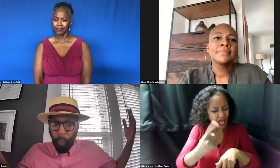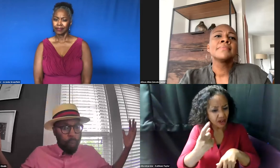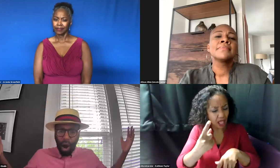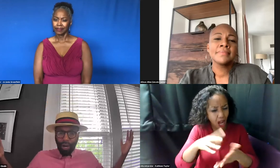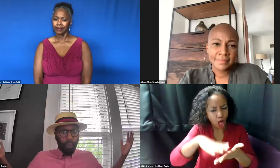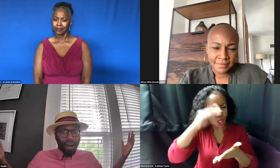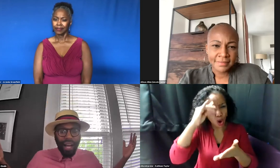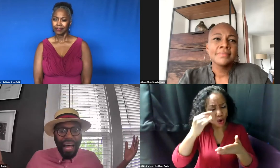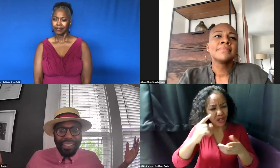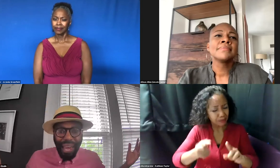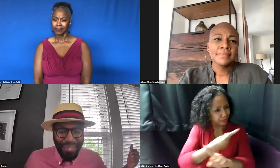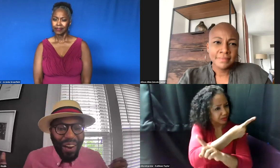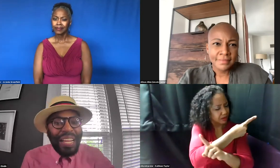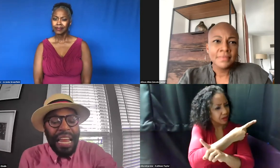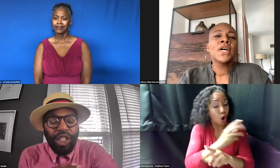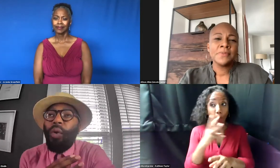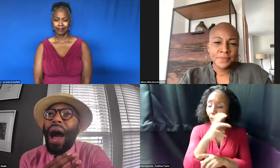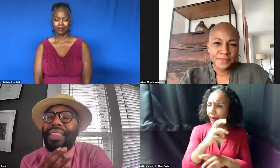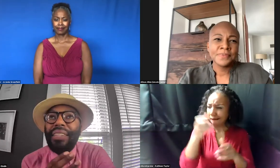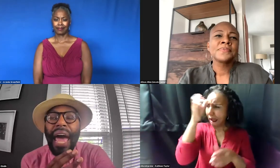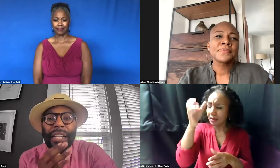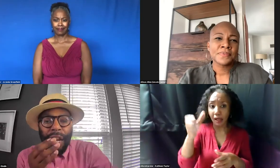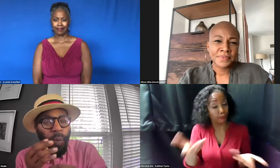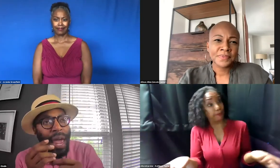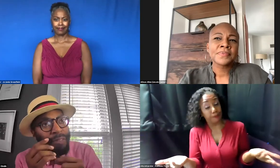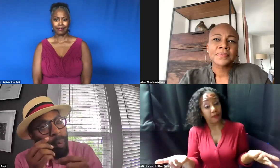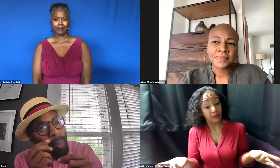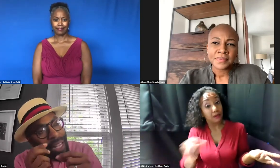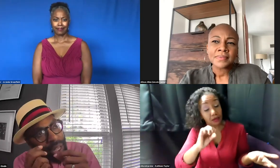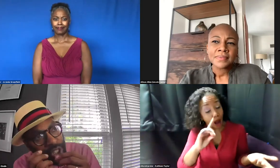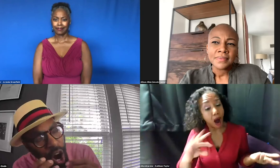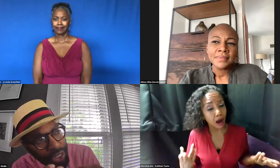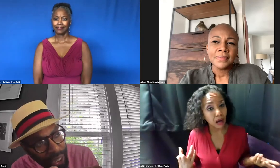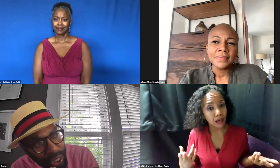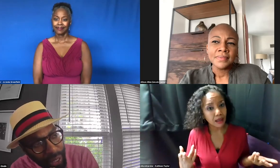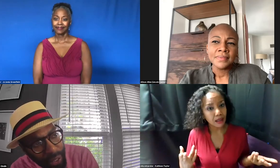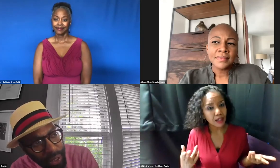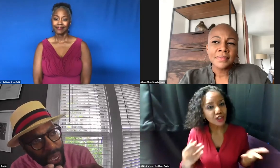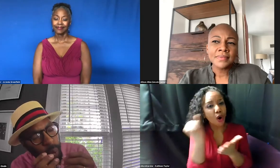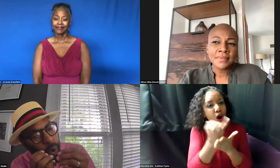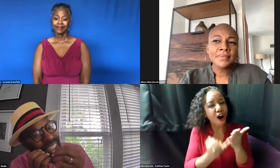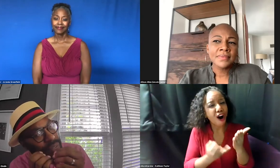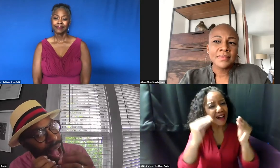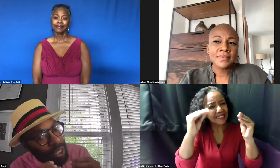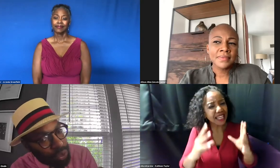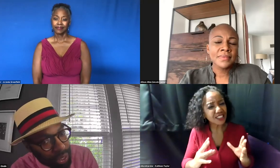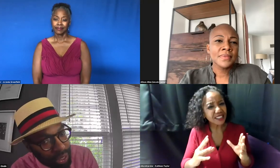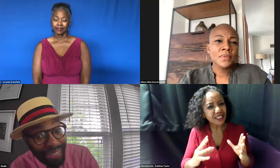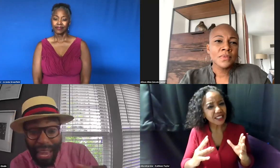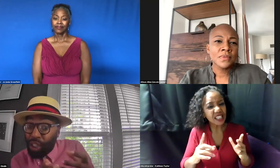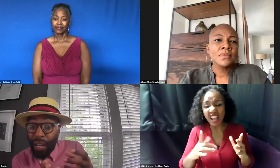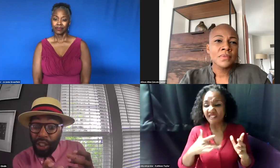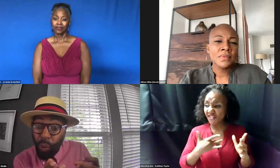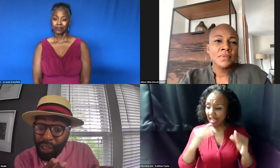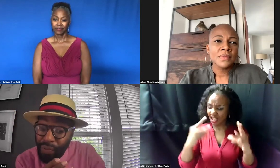learn. What a weird concept, you know? So I think that we have to, as arts educators in a world that devalues us,